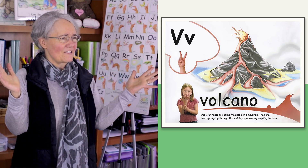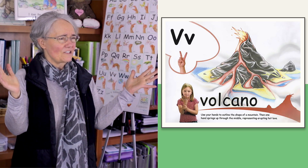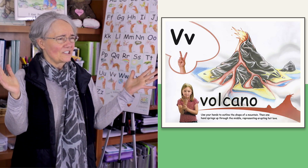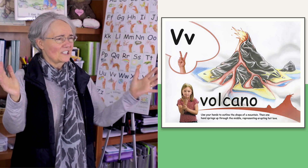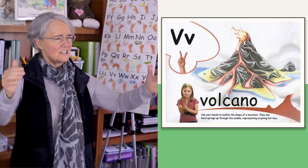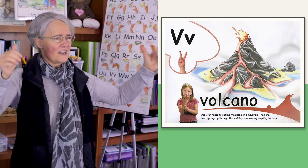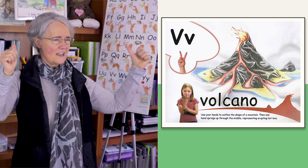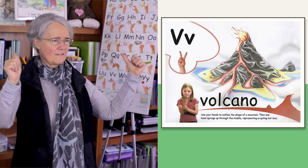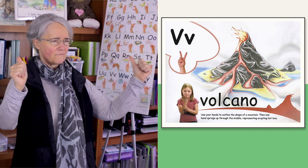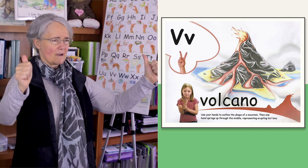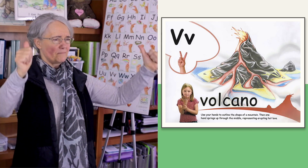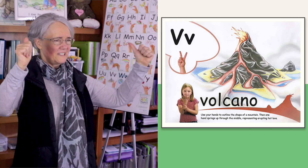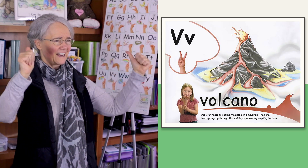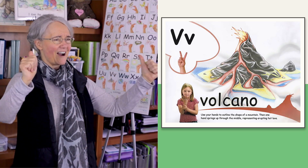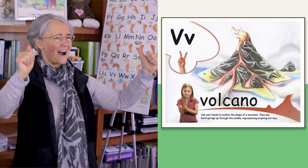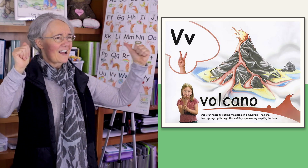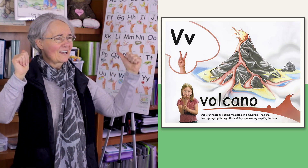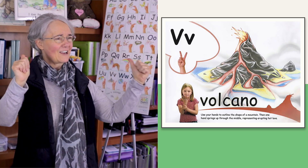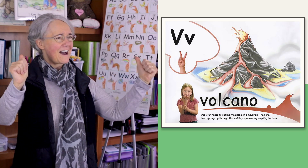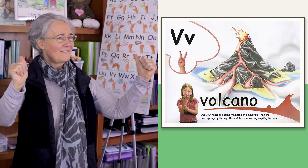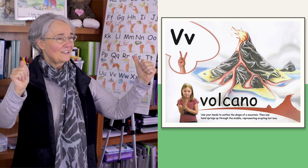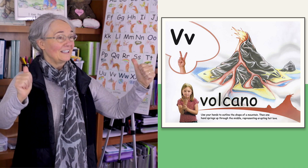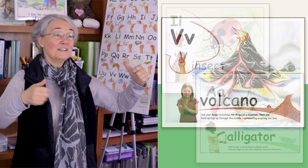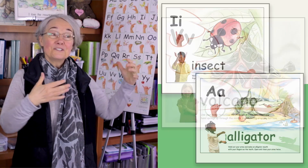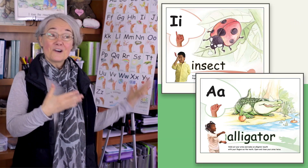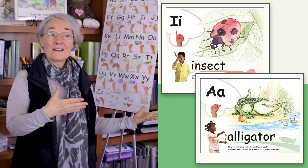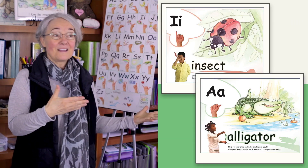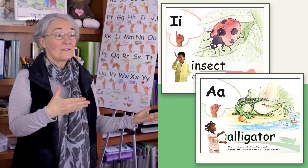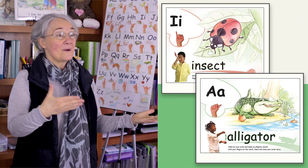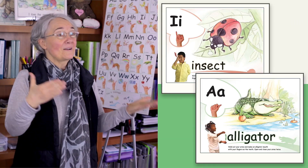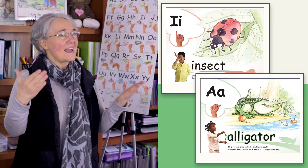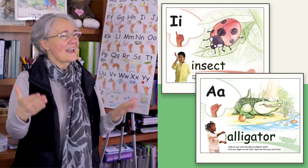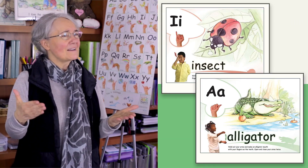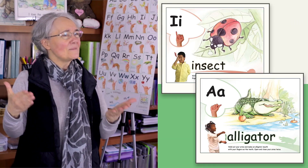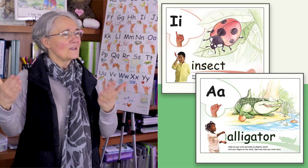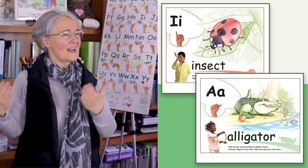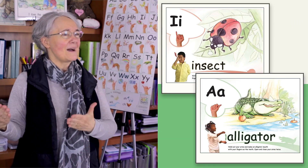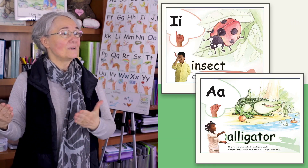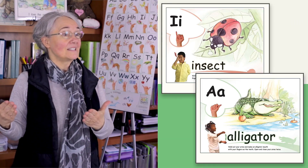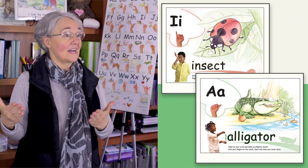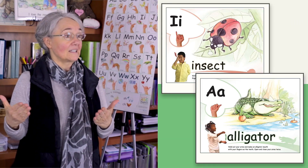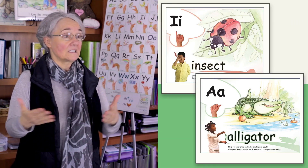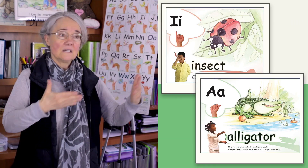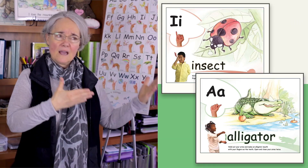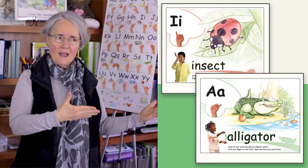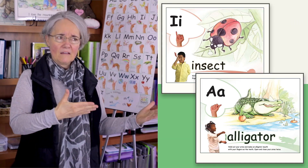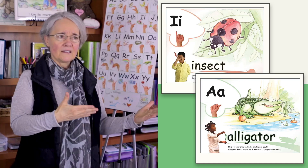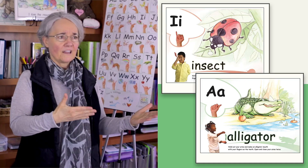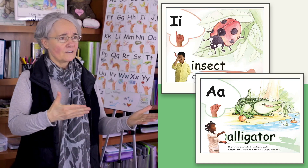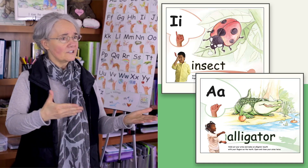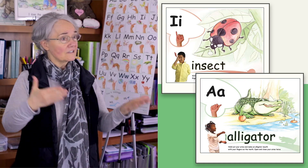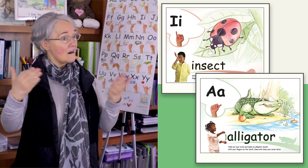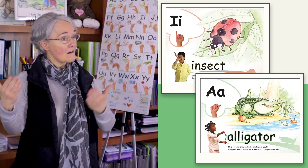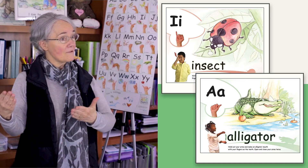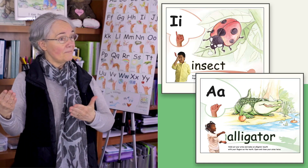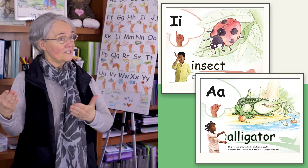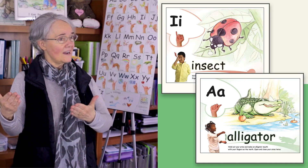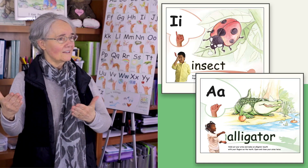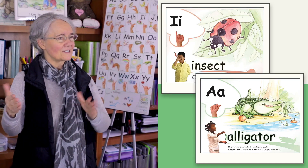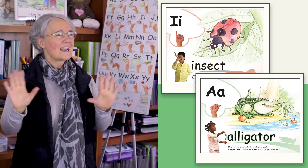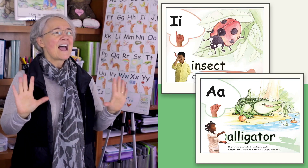science standards, erupting hot lava, talking about animal habitats. Alligators